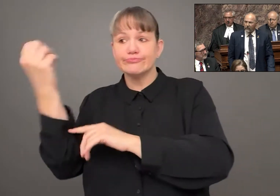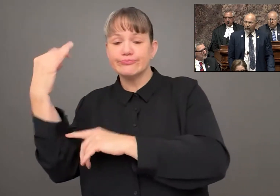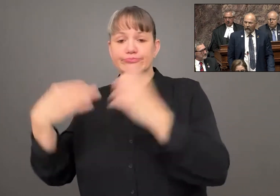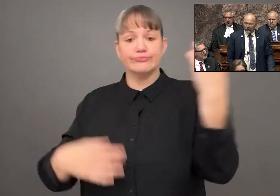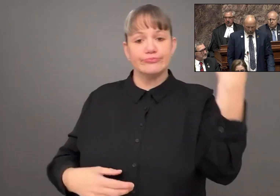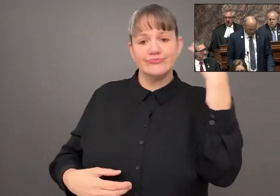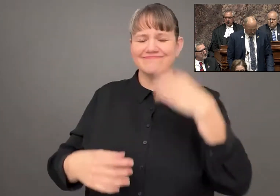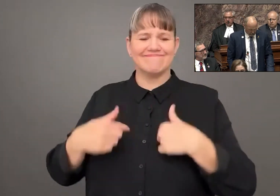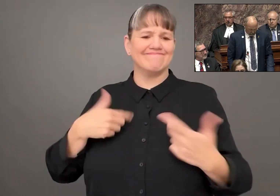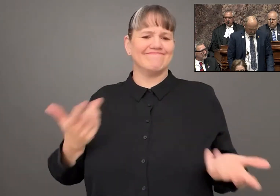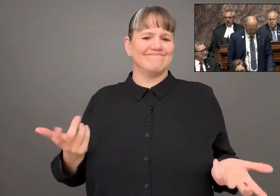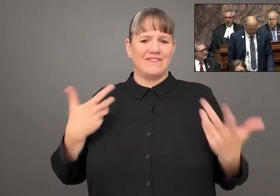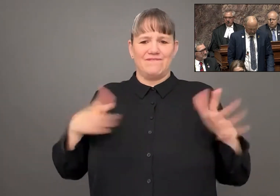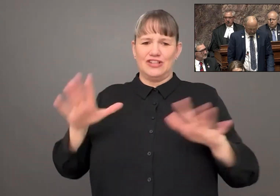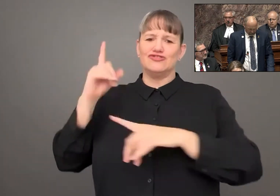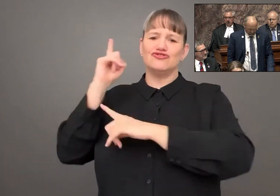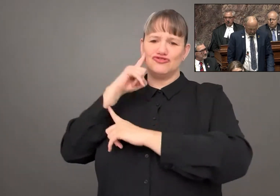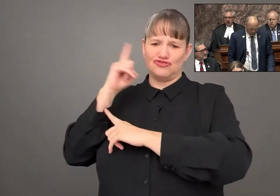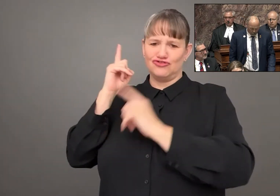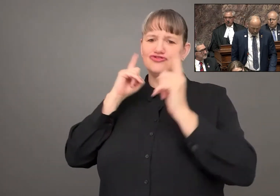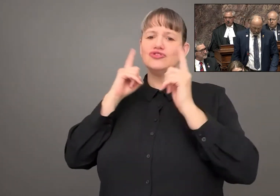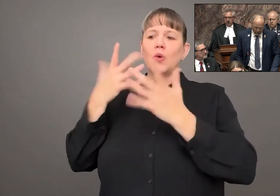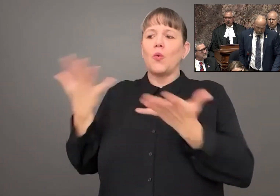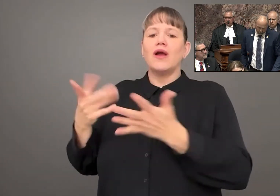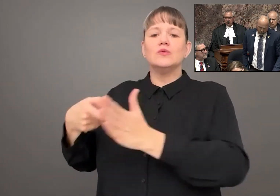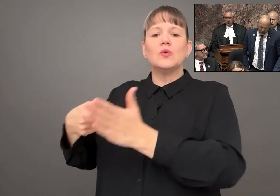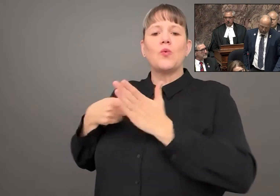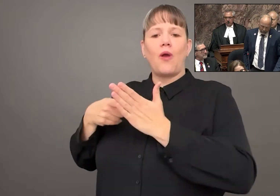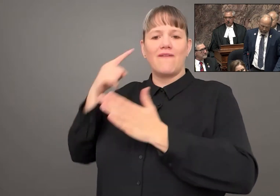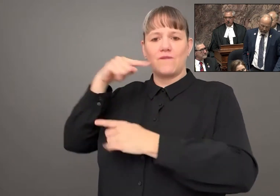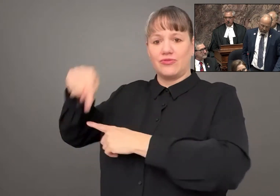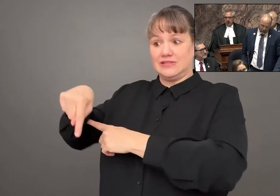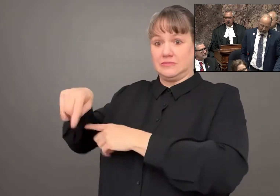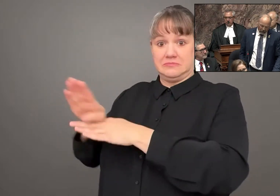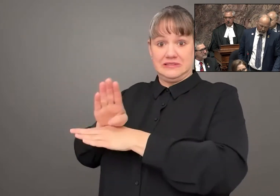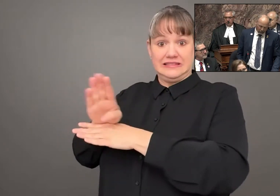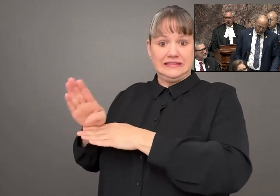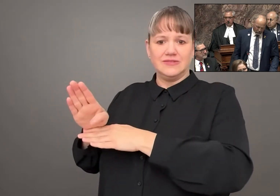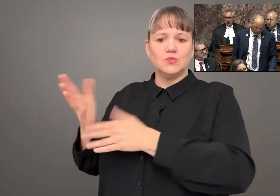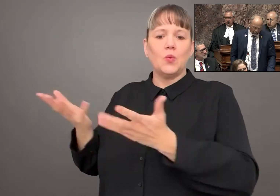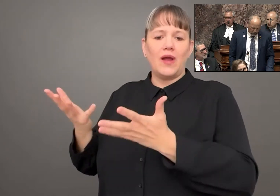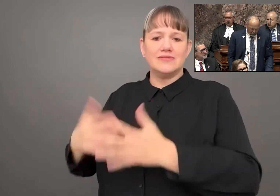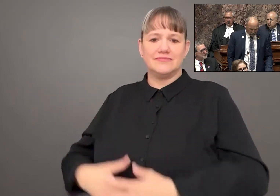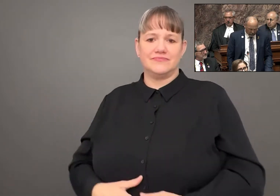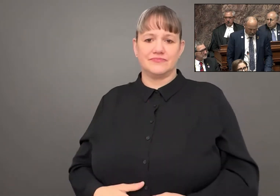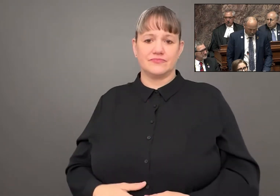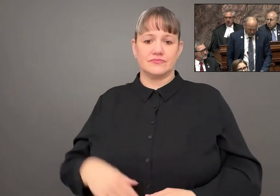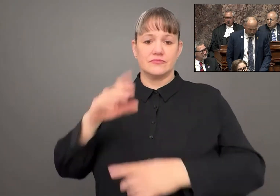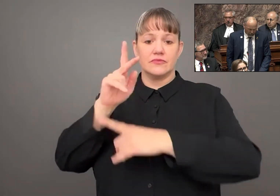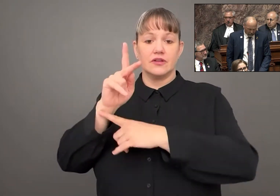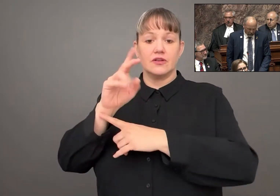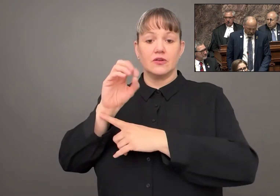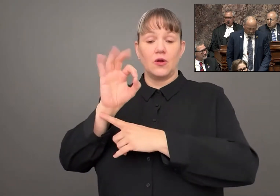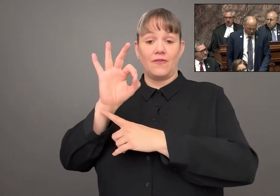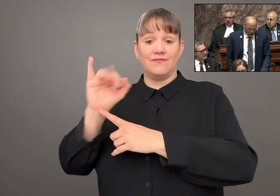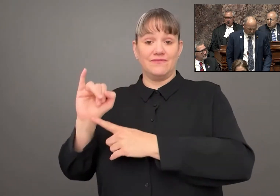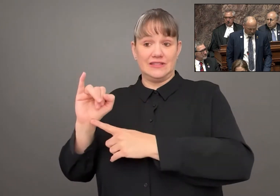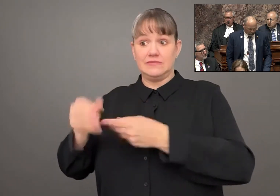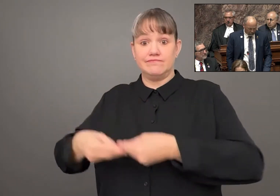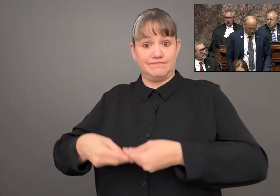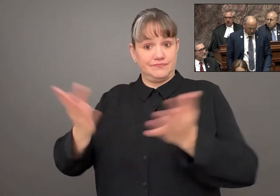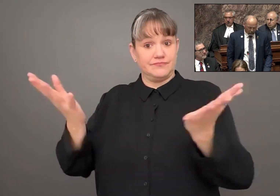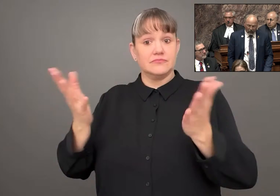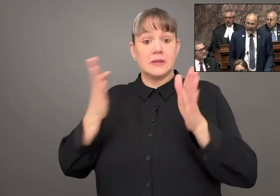is necessary for this industry. Kofi released a competitive sustainability release last week that said our